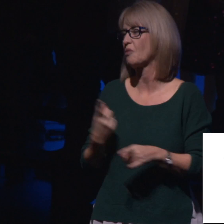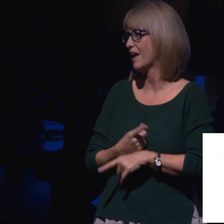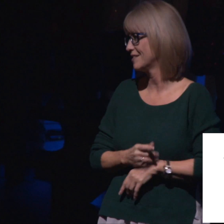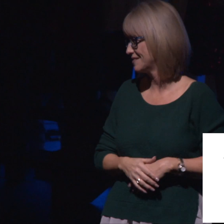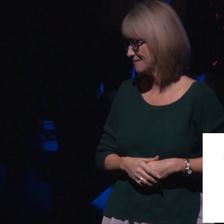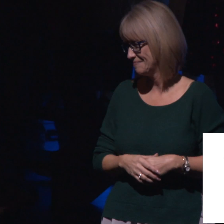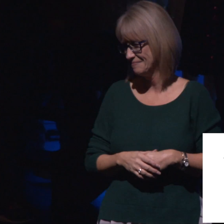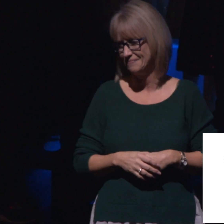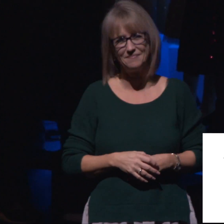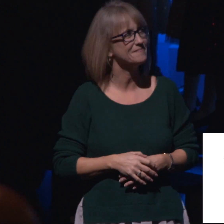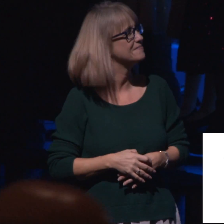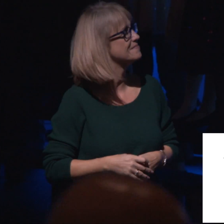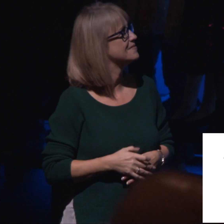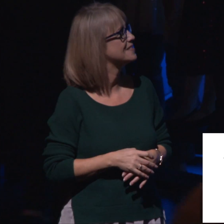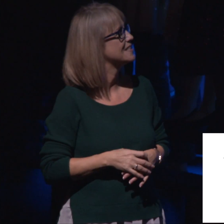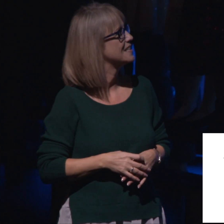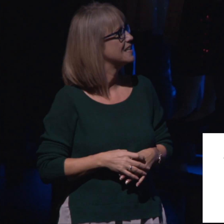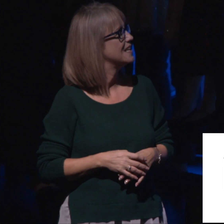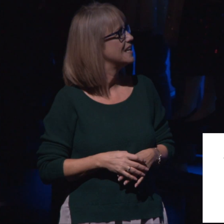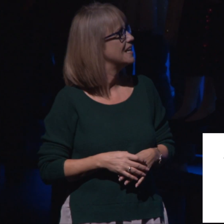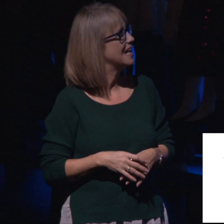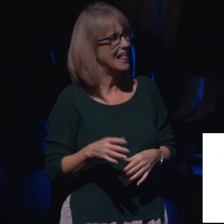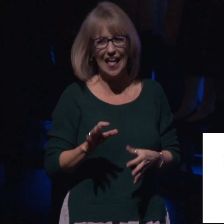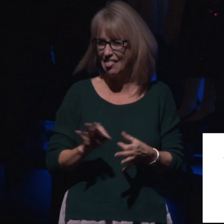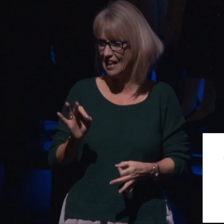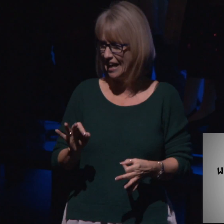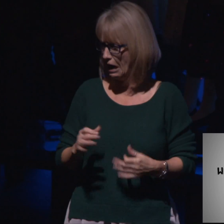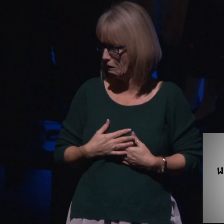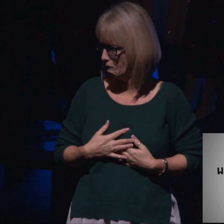The spirits told her. Like in Pocahontas?